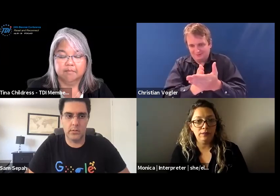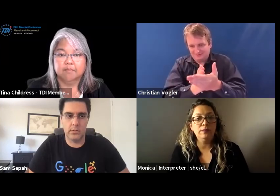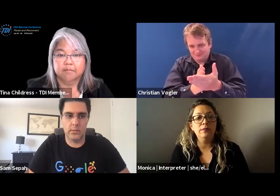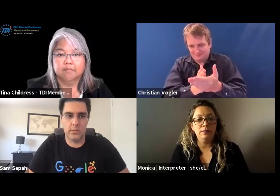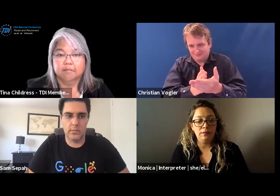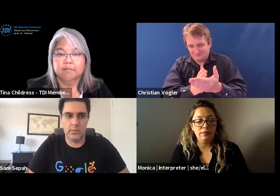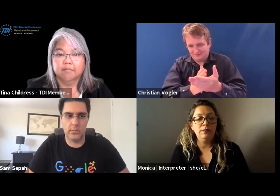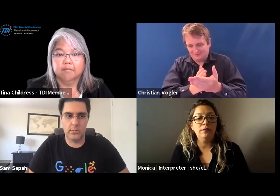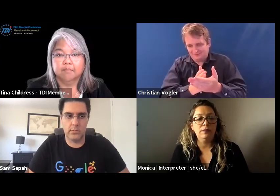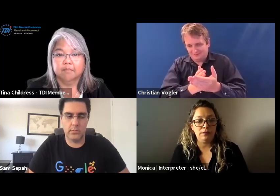control over that piece.